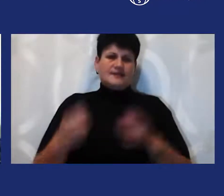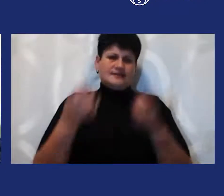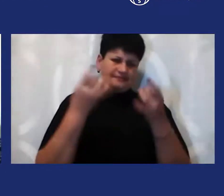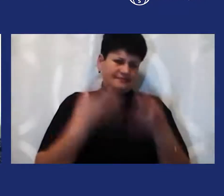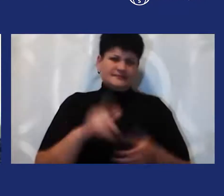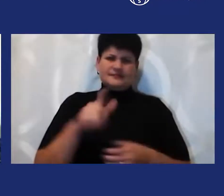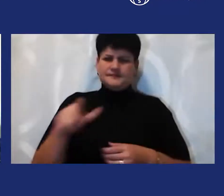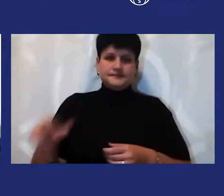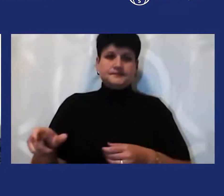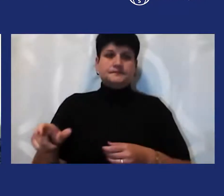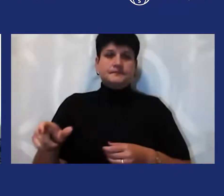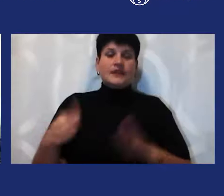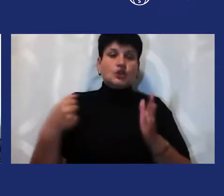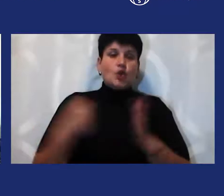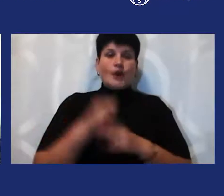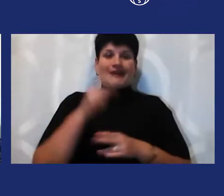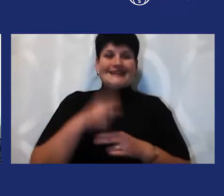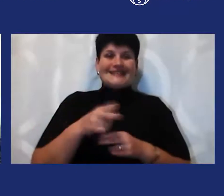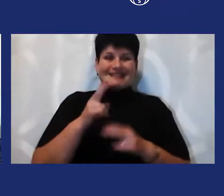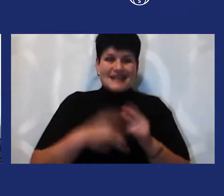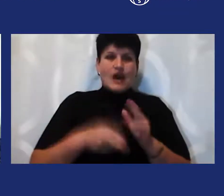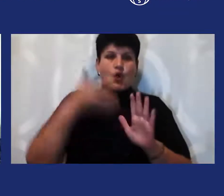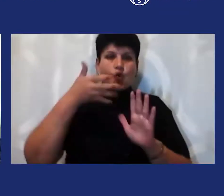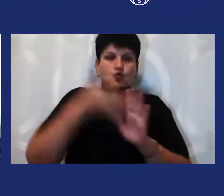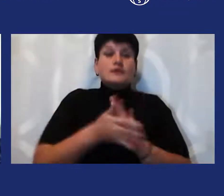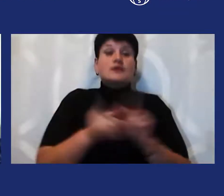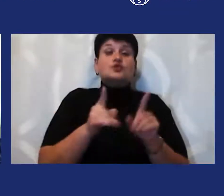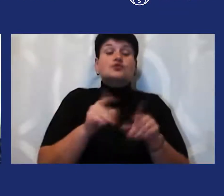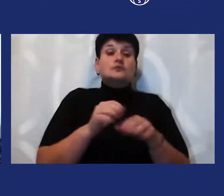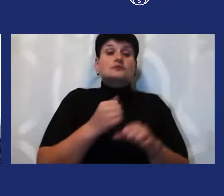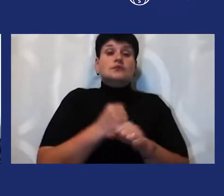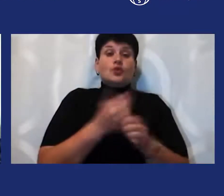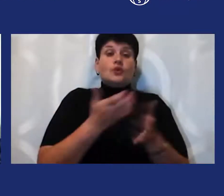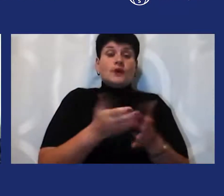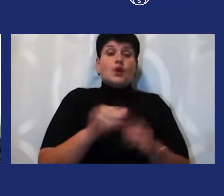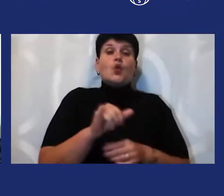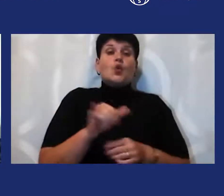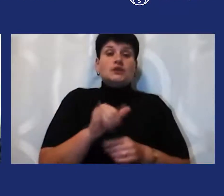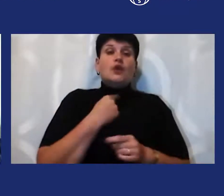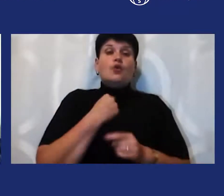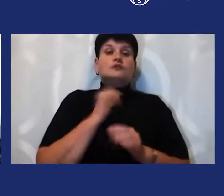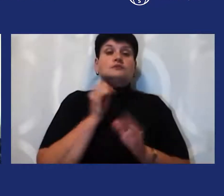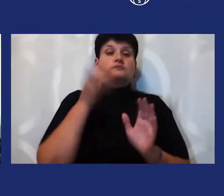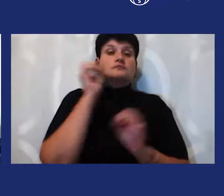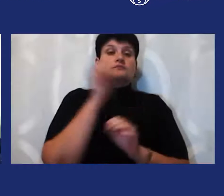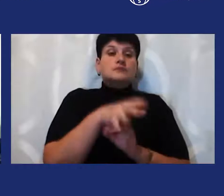members and voters understand fairly well what is going to happen with his or